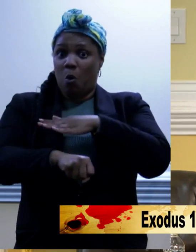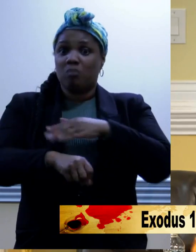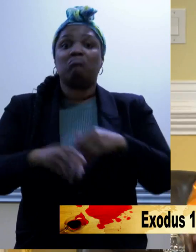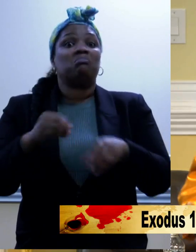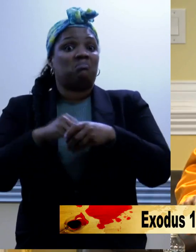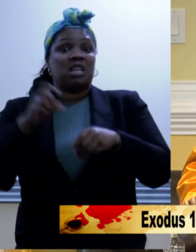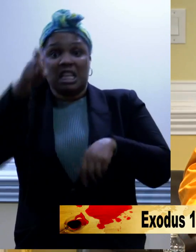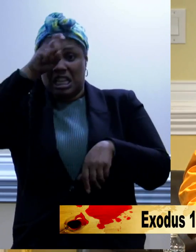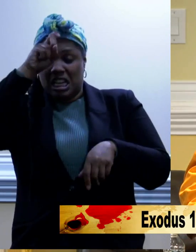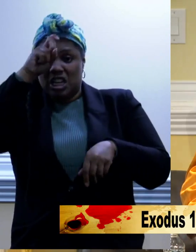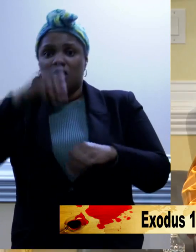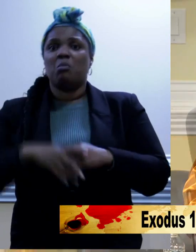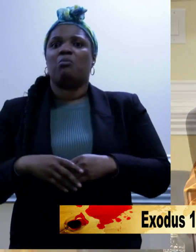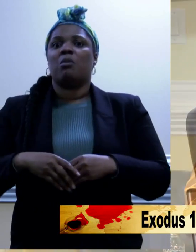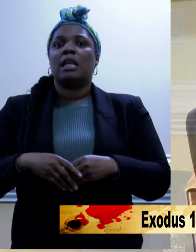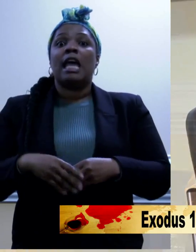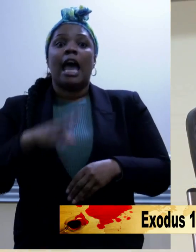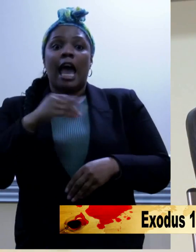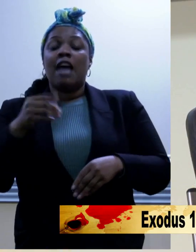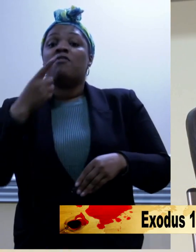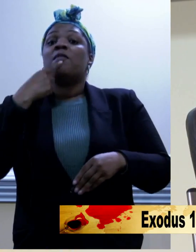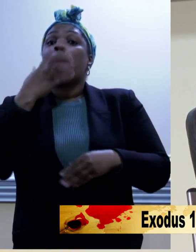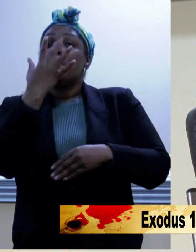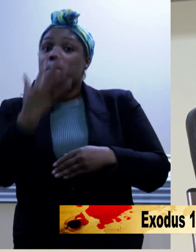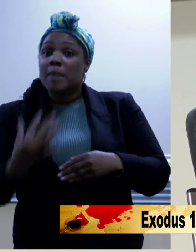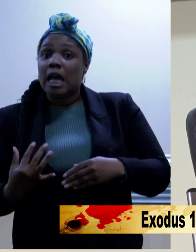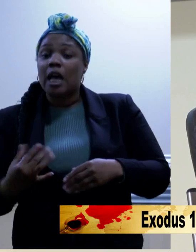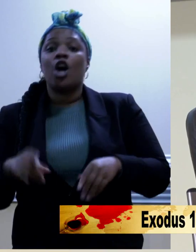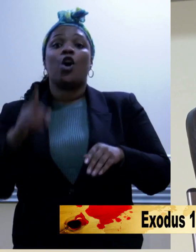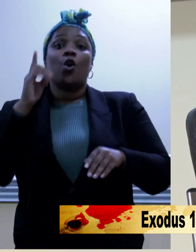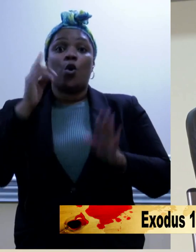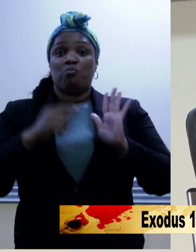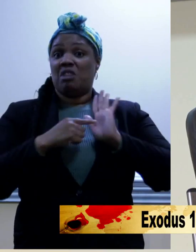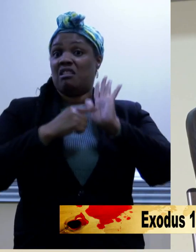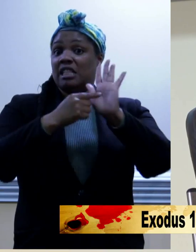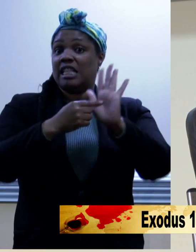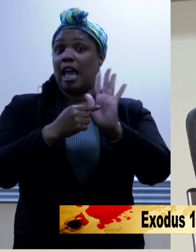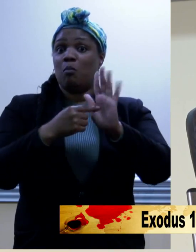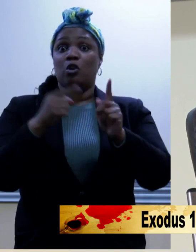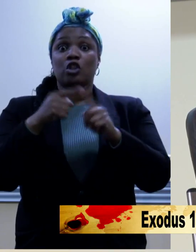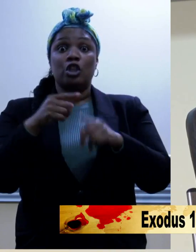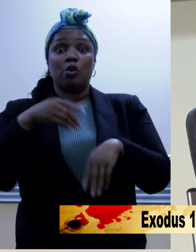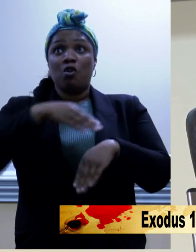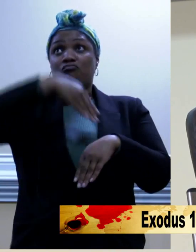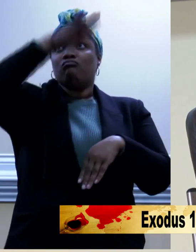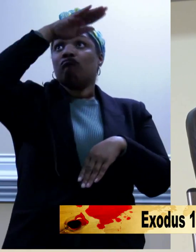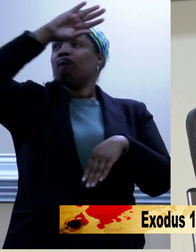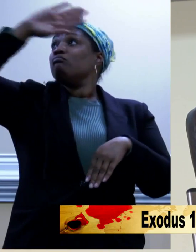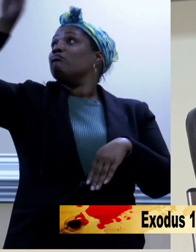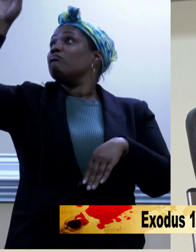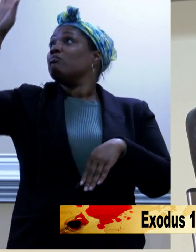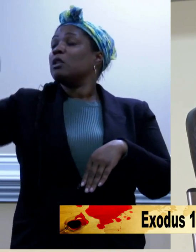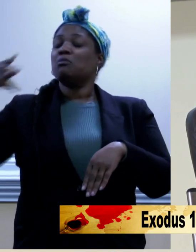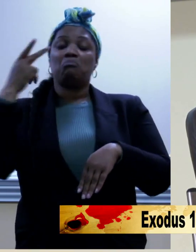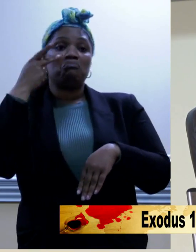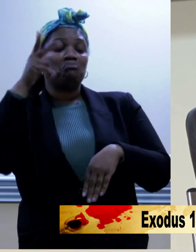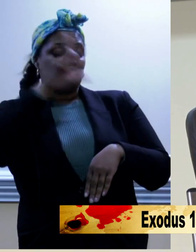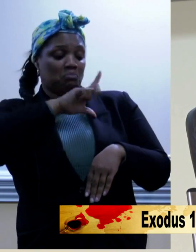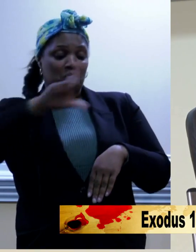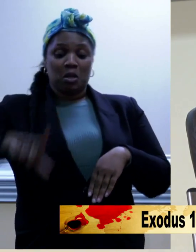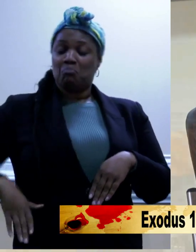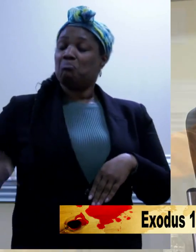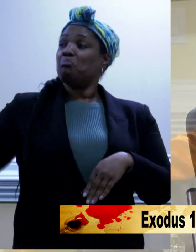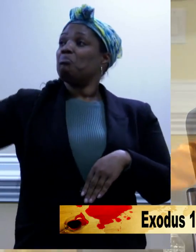And what's going to happen? Go ahead and read. And the blood shall be to you for a token upon the houses where you are. And the blood shall be for